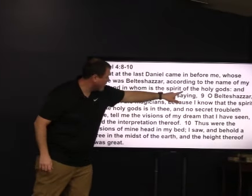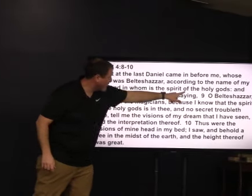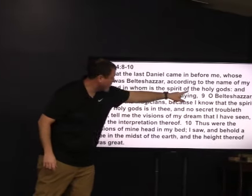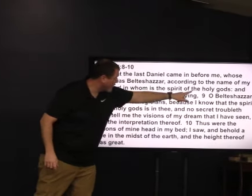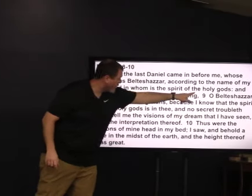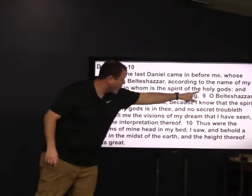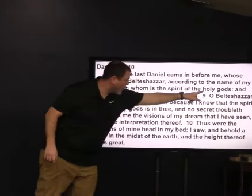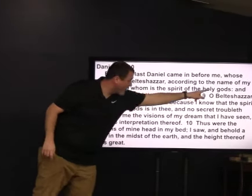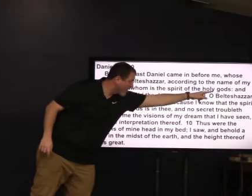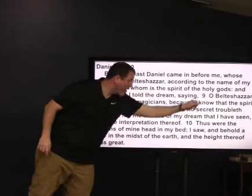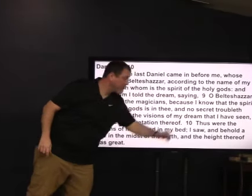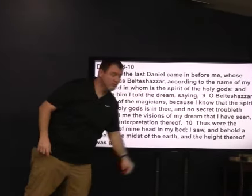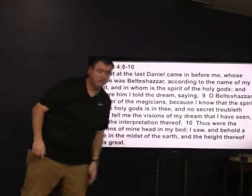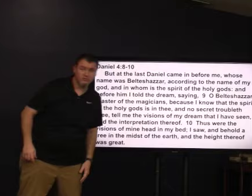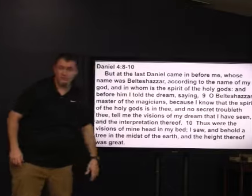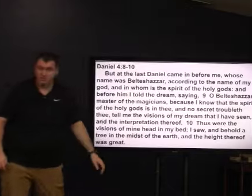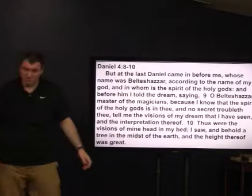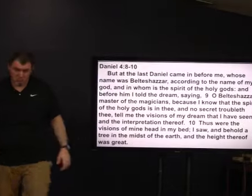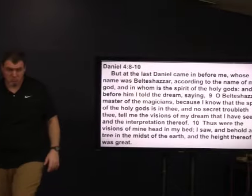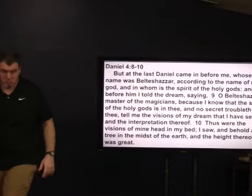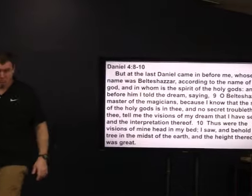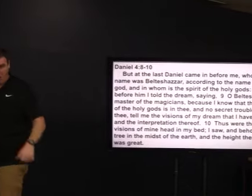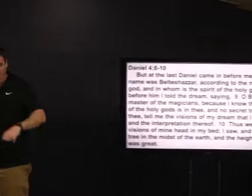God. And he is the spirit of the Holy God.